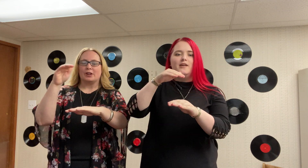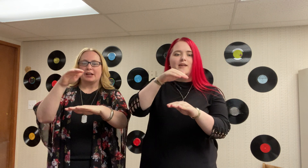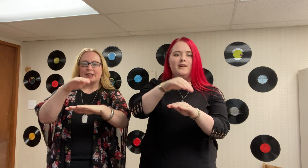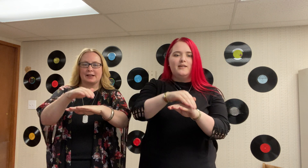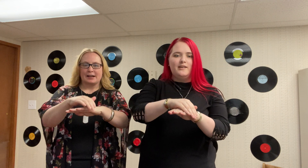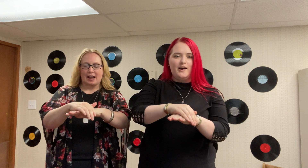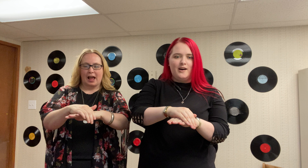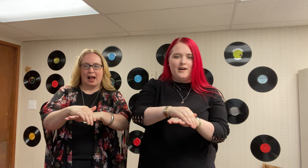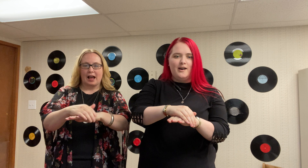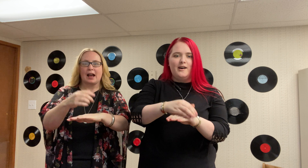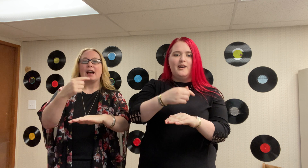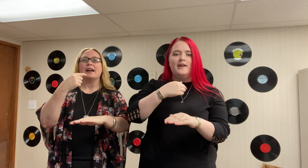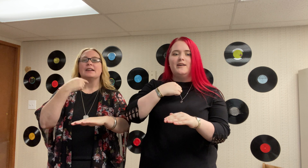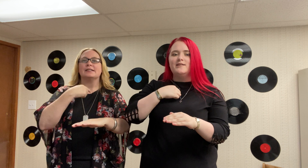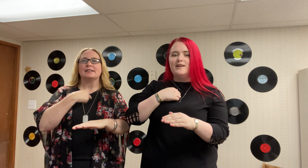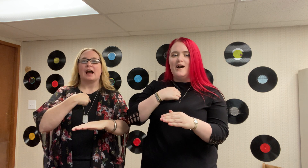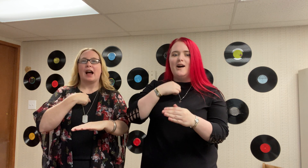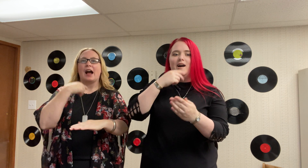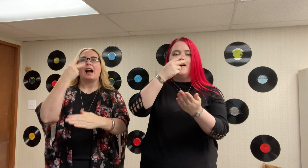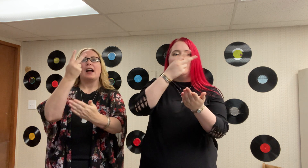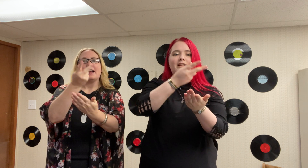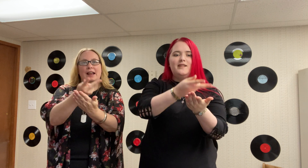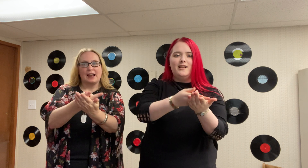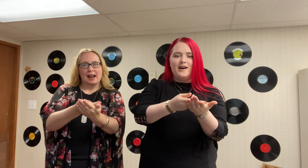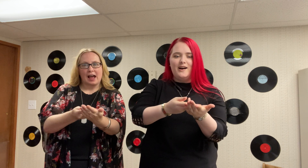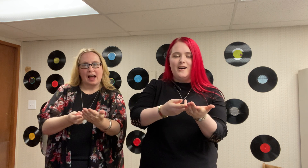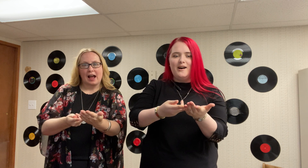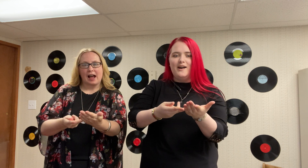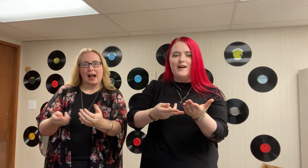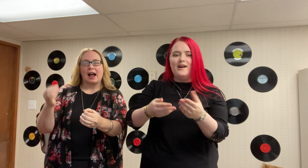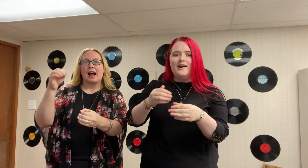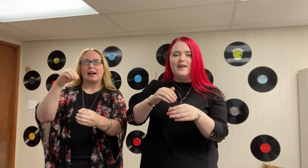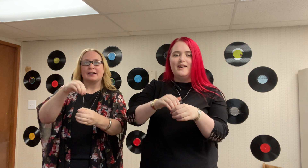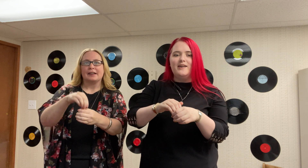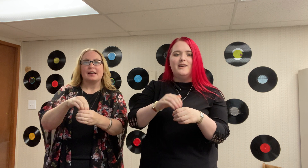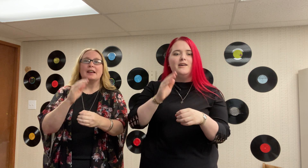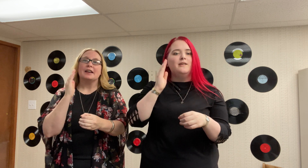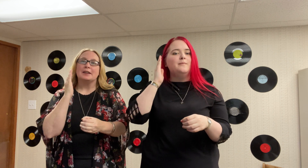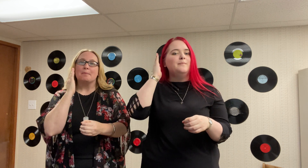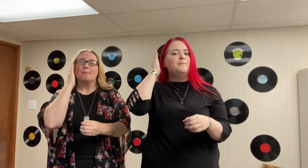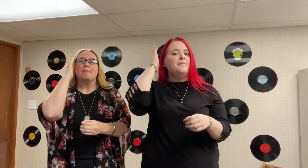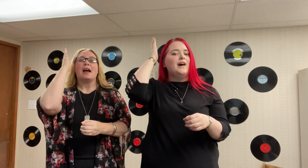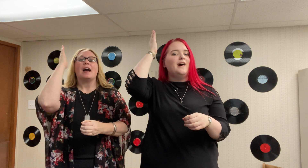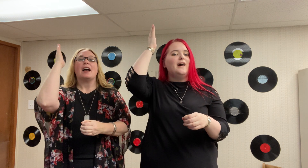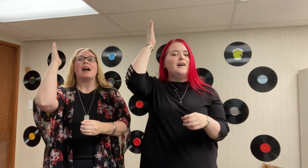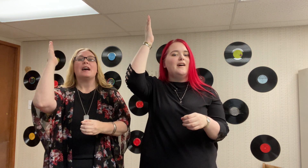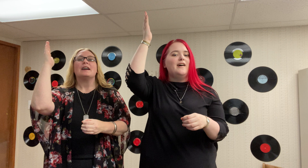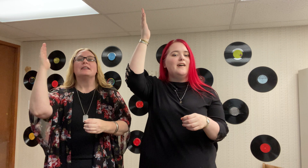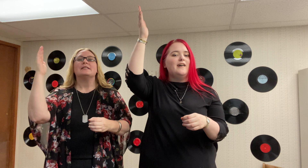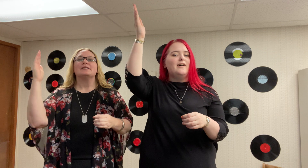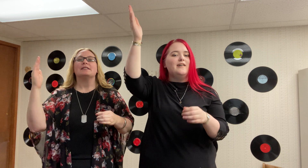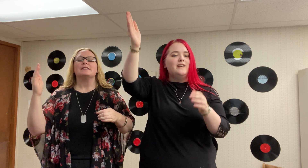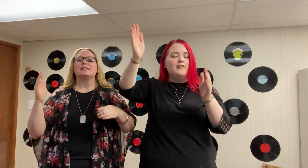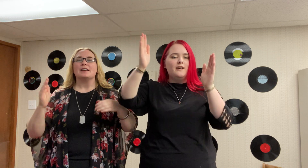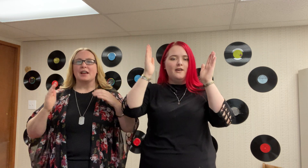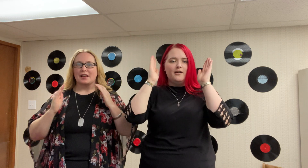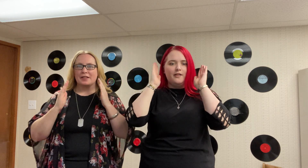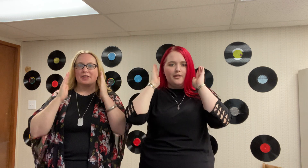Every night I lie in bed,